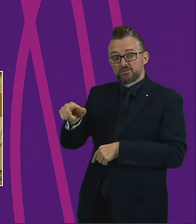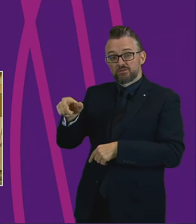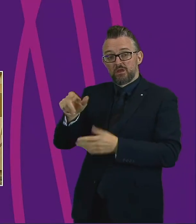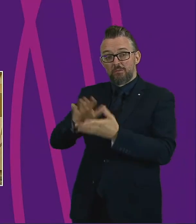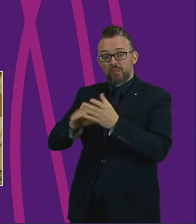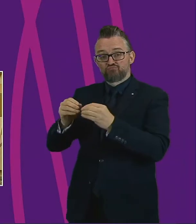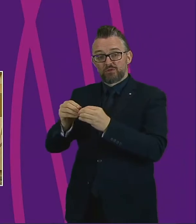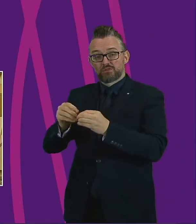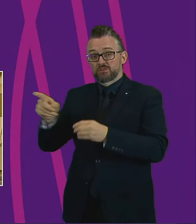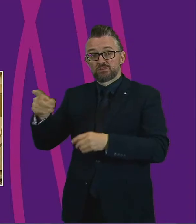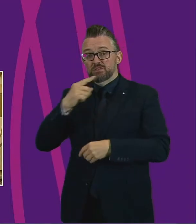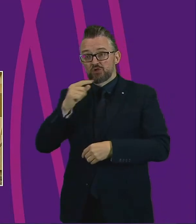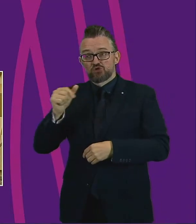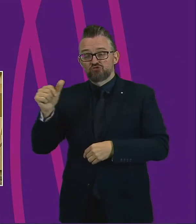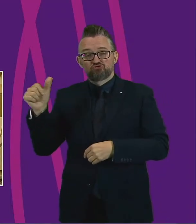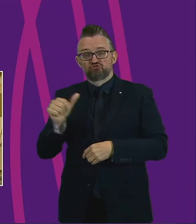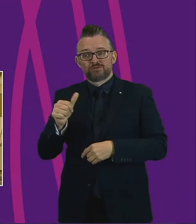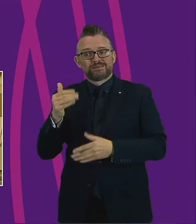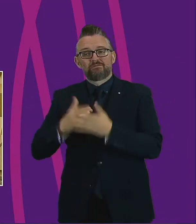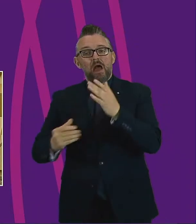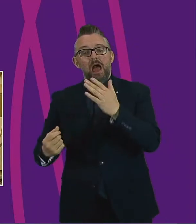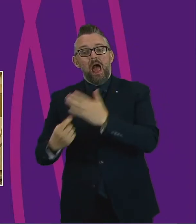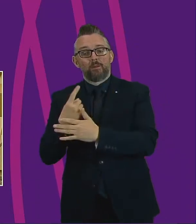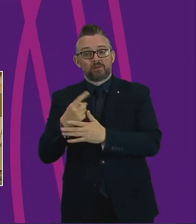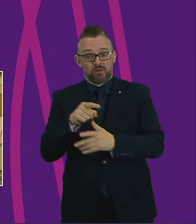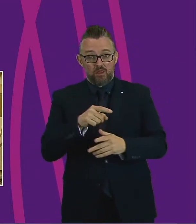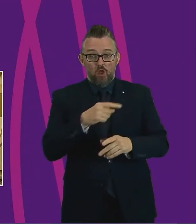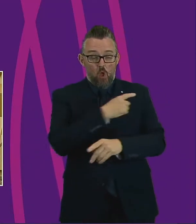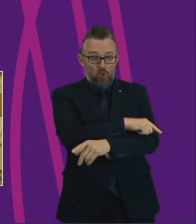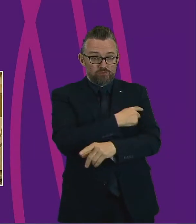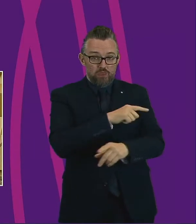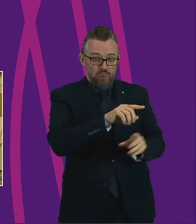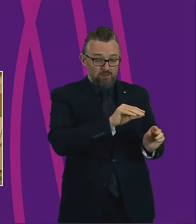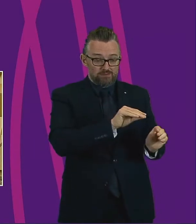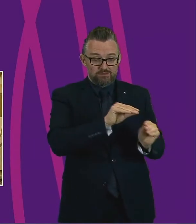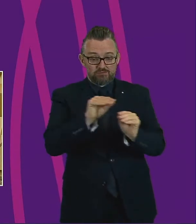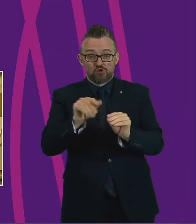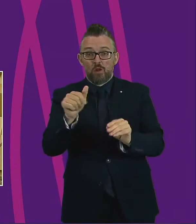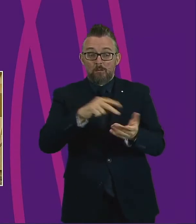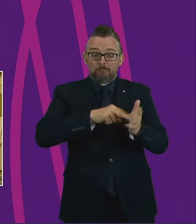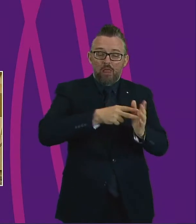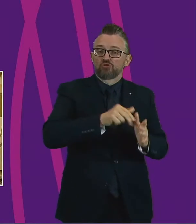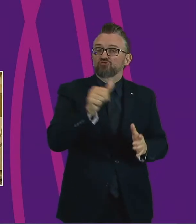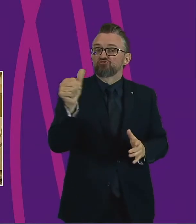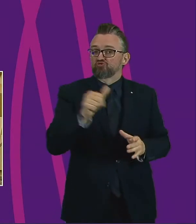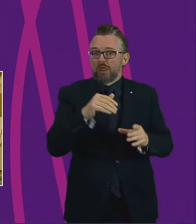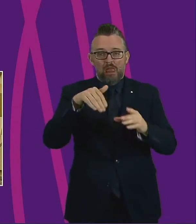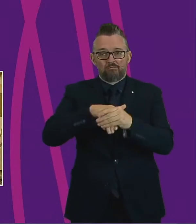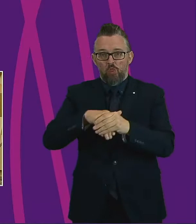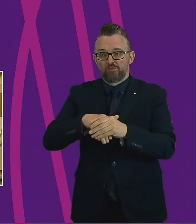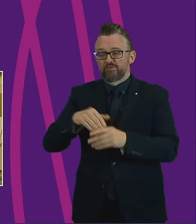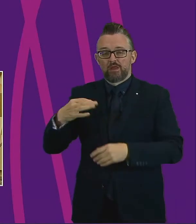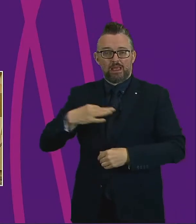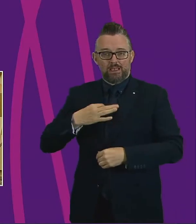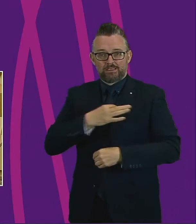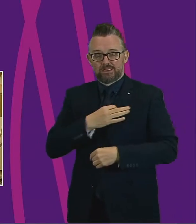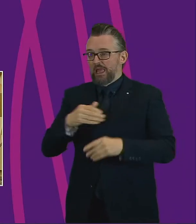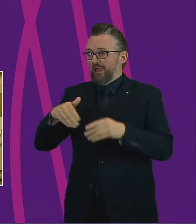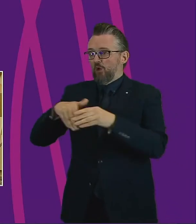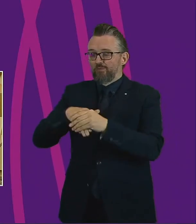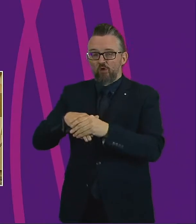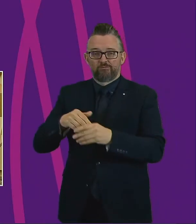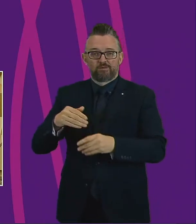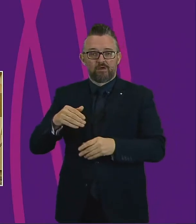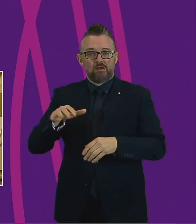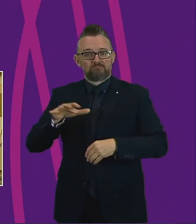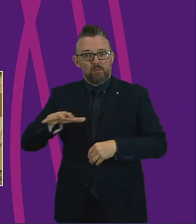is that it should not have happened in the way it did. Discharge planning should involve families, clinicians, and where possible, the person who has been